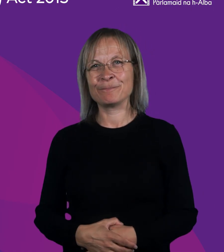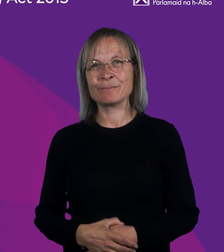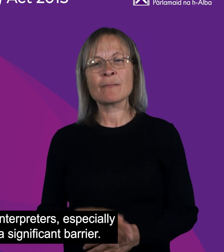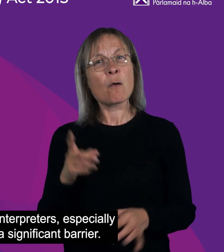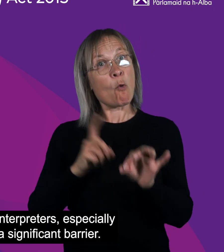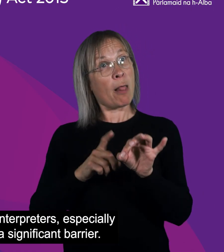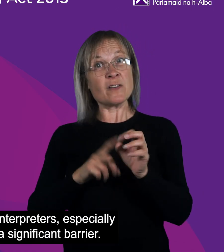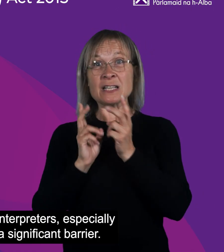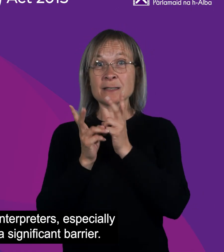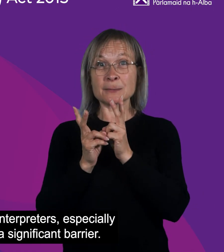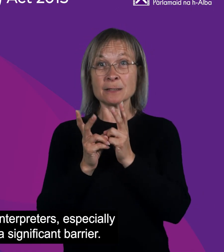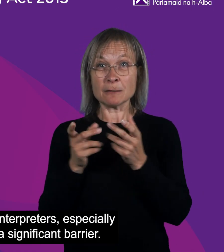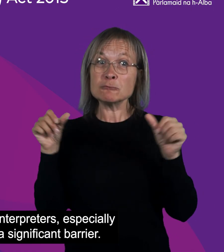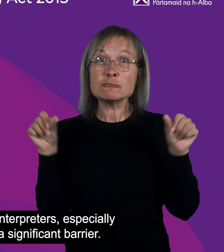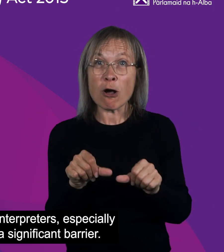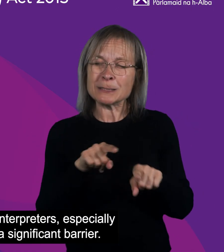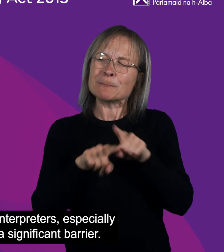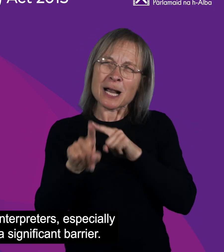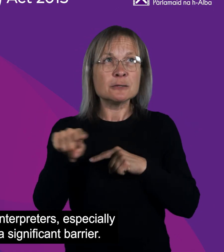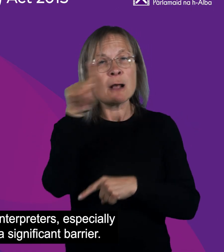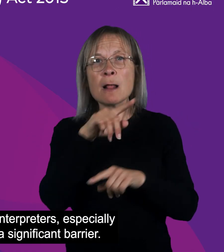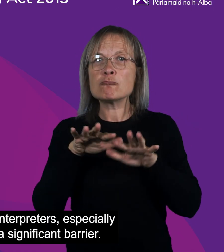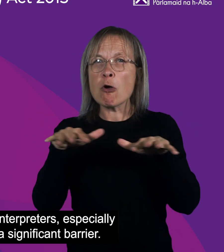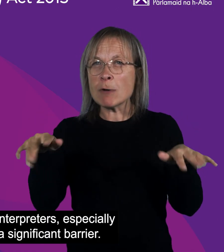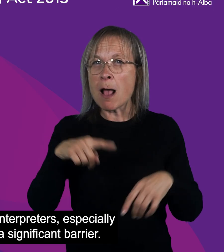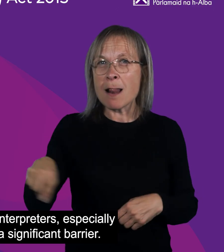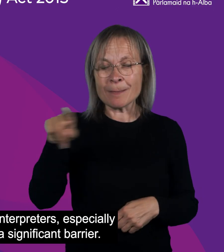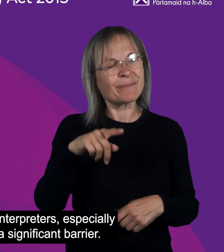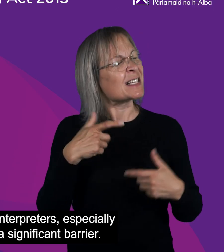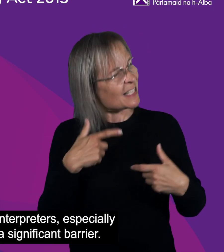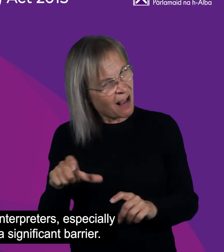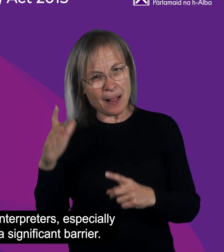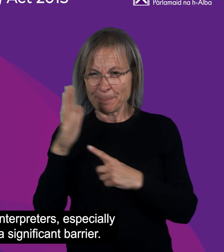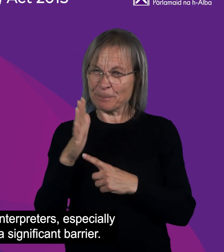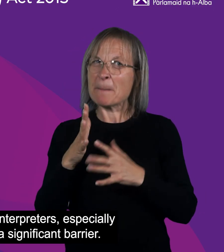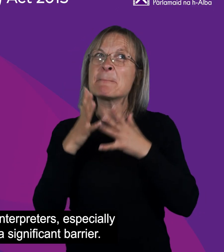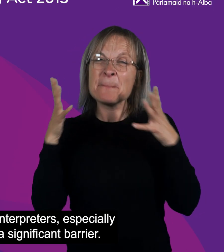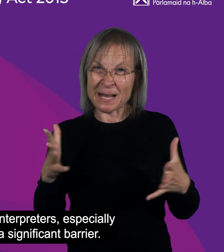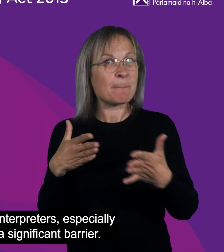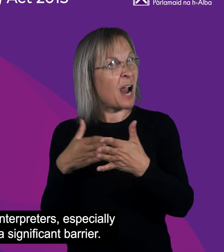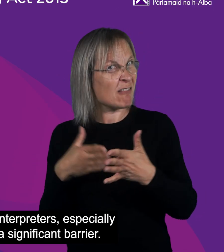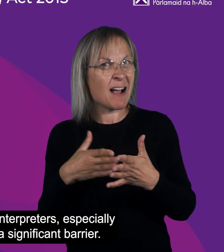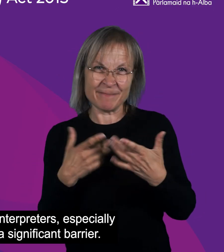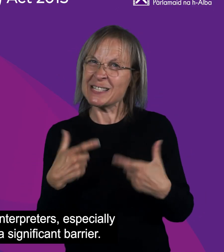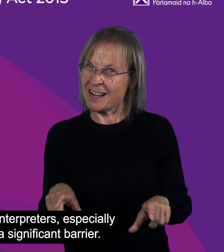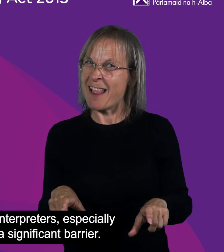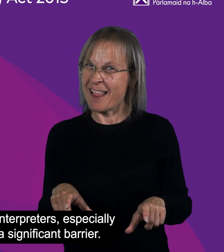The shortage of qualified interpreters, especially in rural areas, remains a significant barrier.